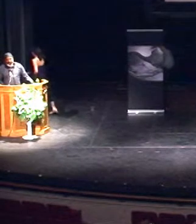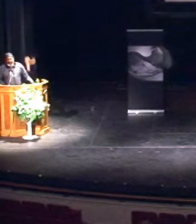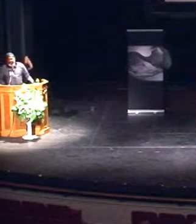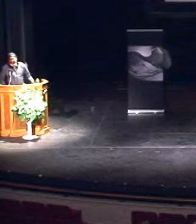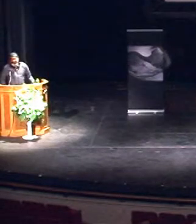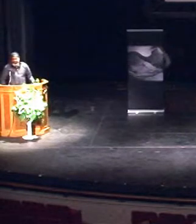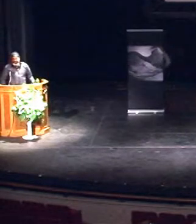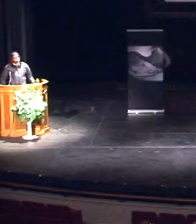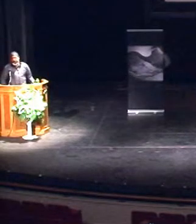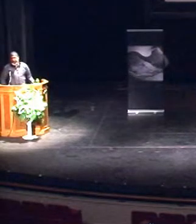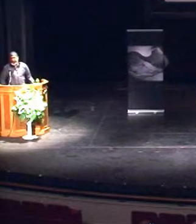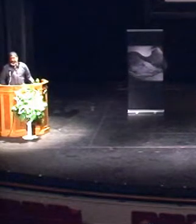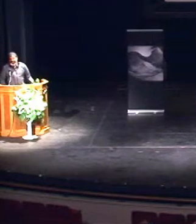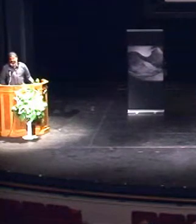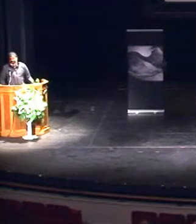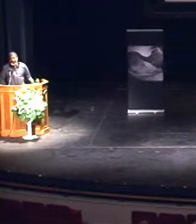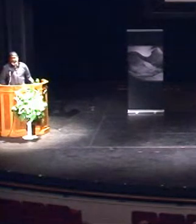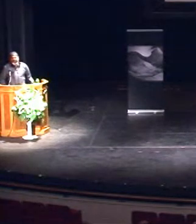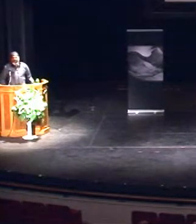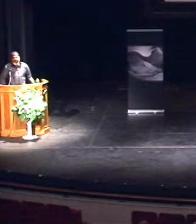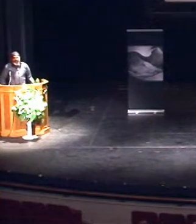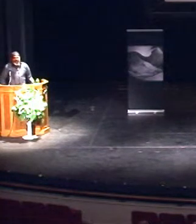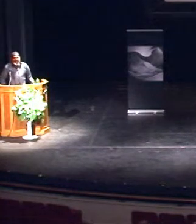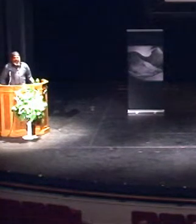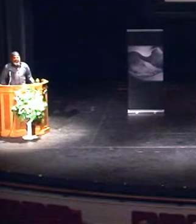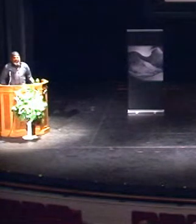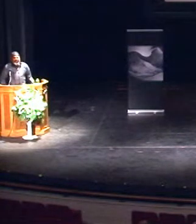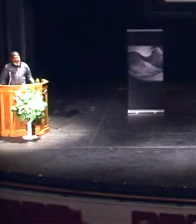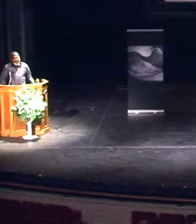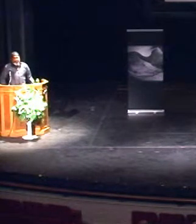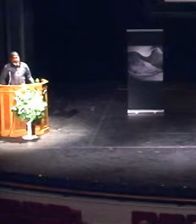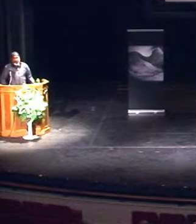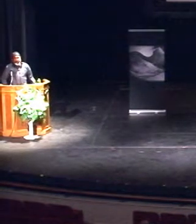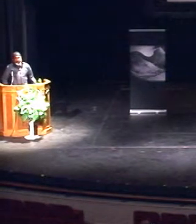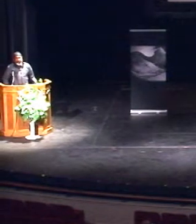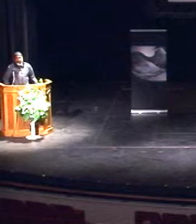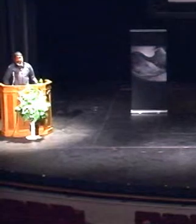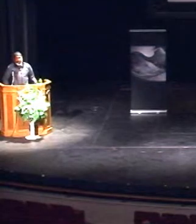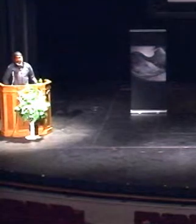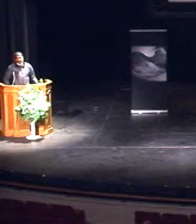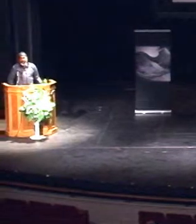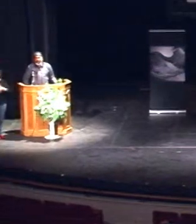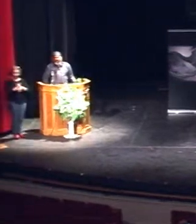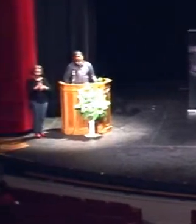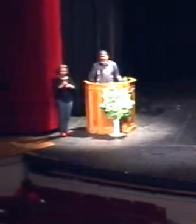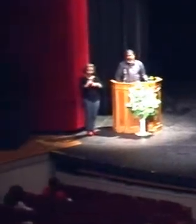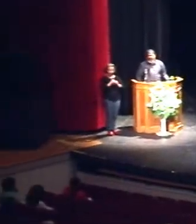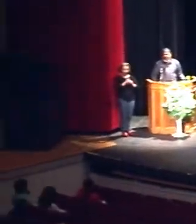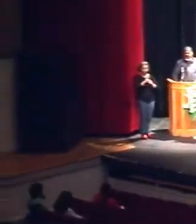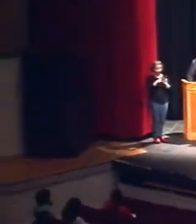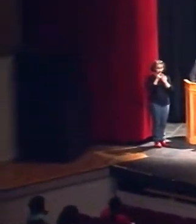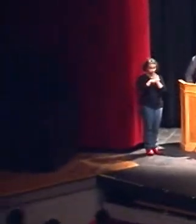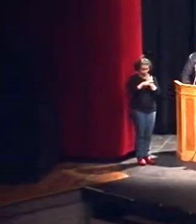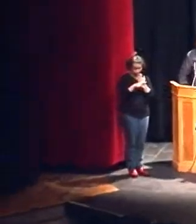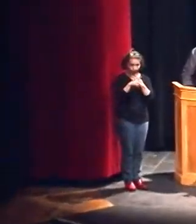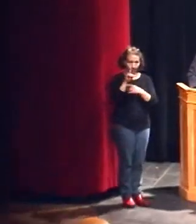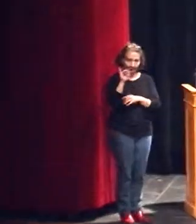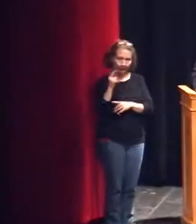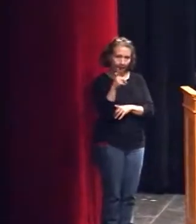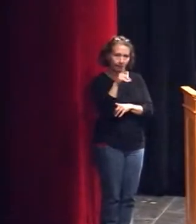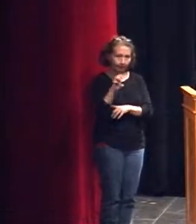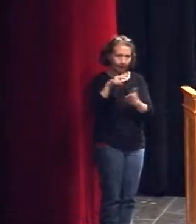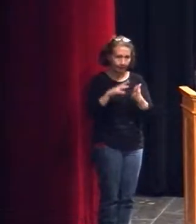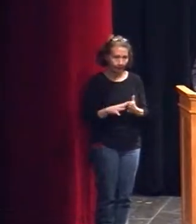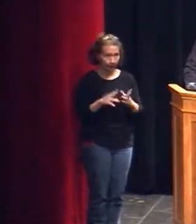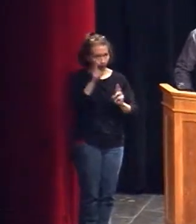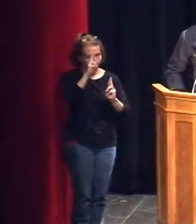This is very special to be here today. I put together a program called Keith Lee Dances Honors Black